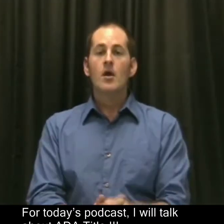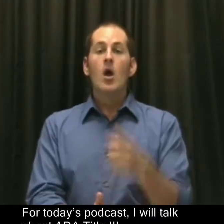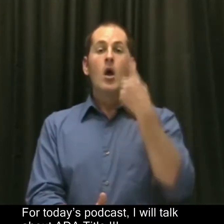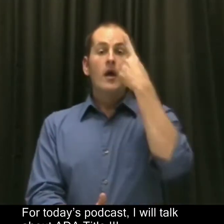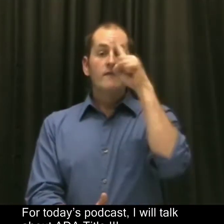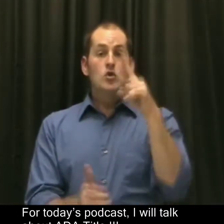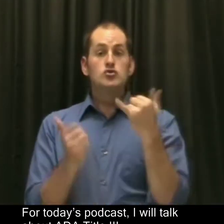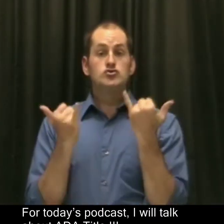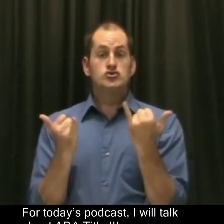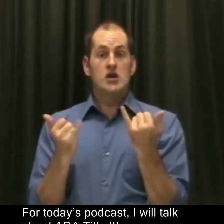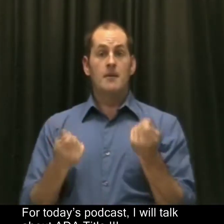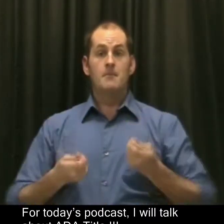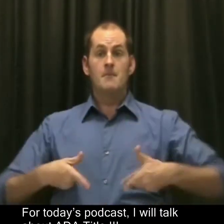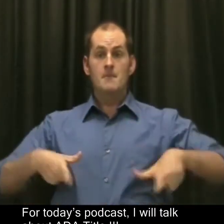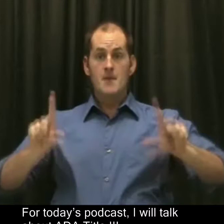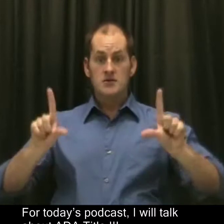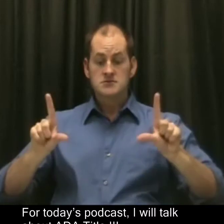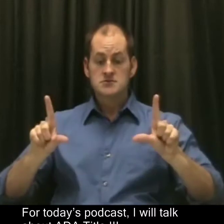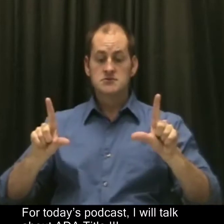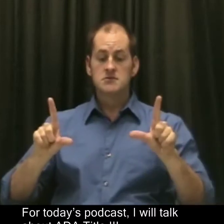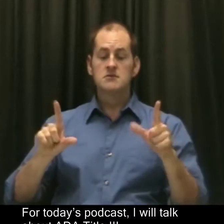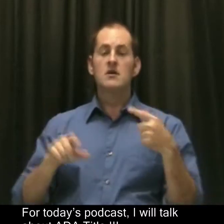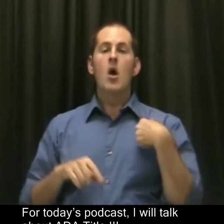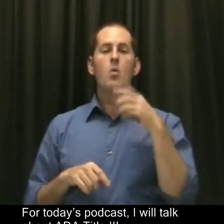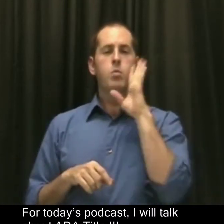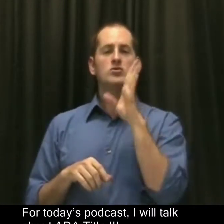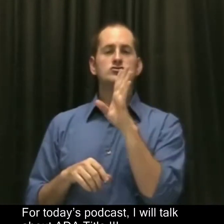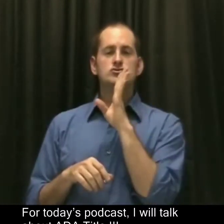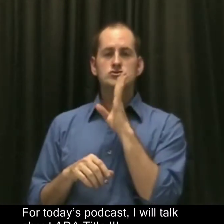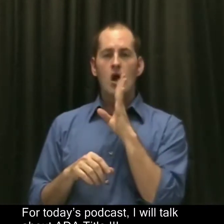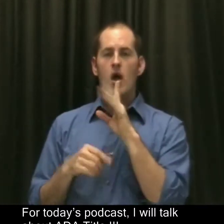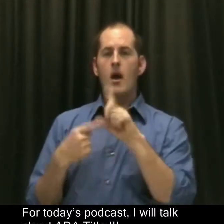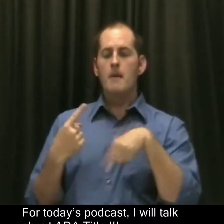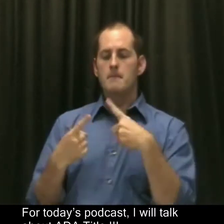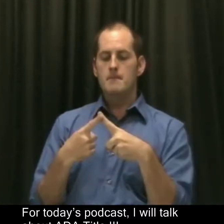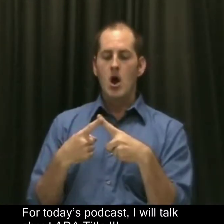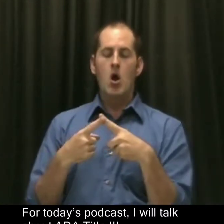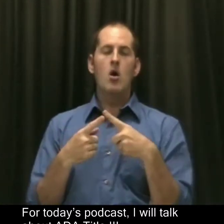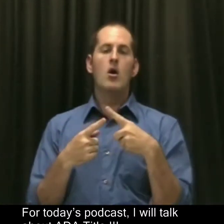For today's podcast, I will talk about ADA Title III,